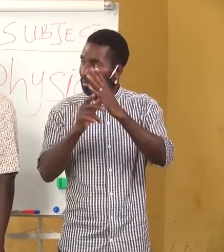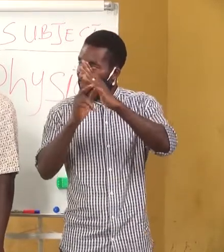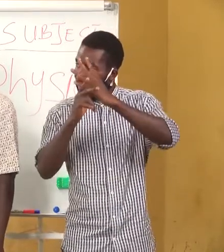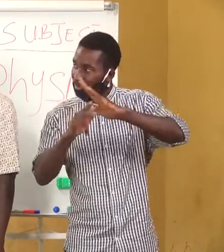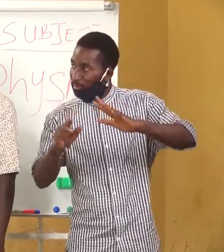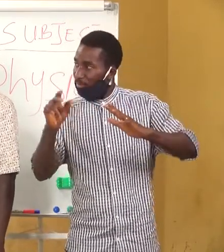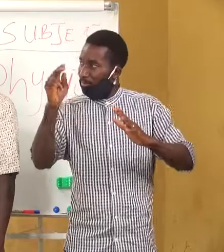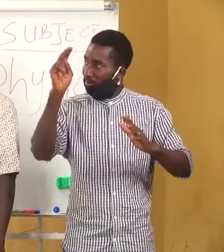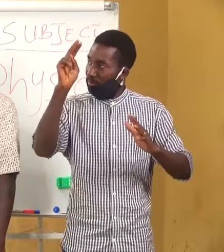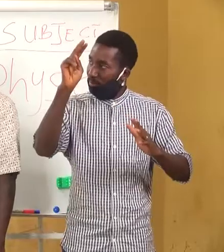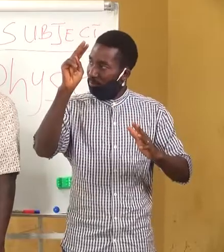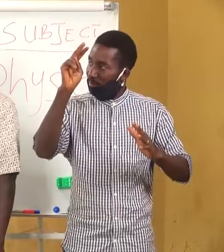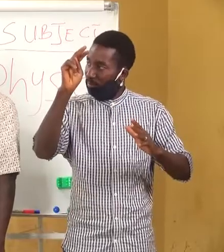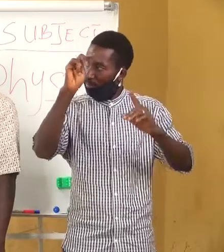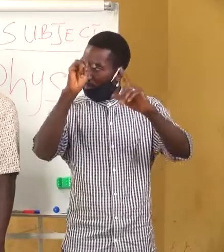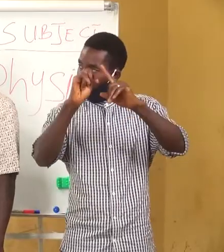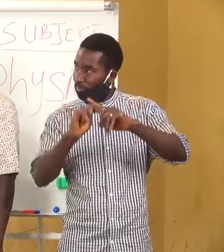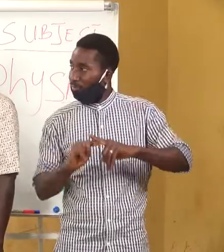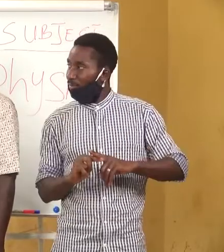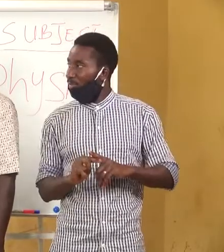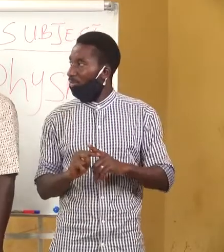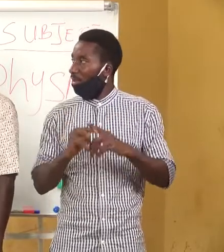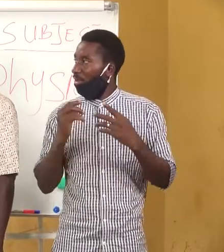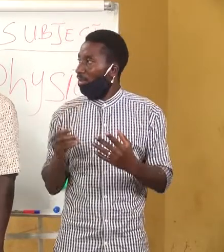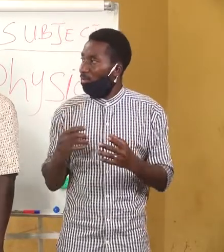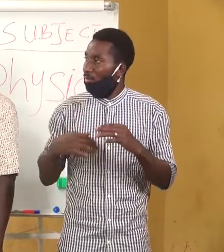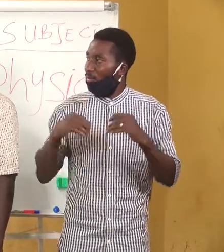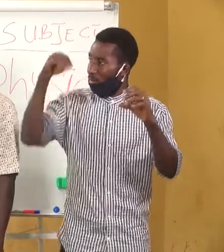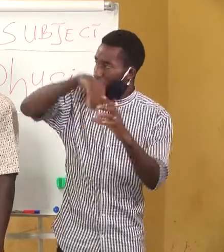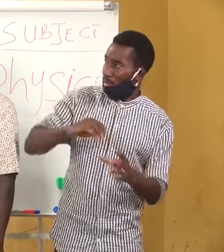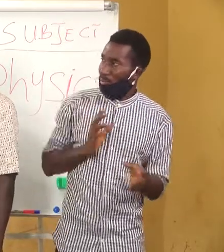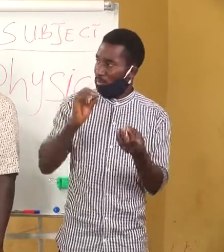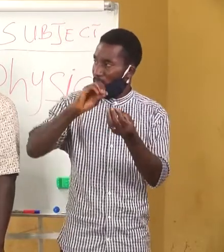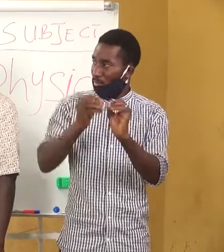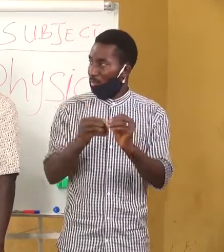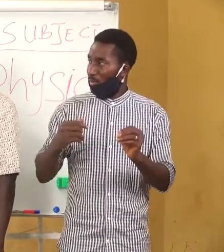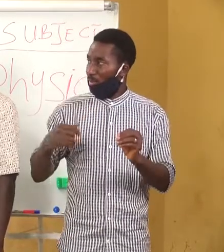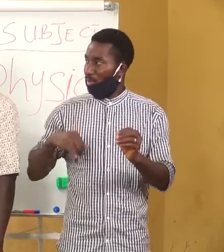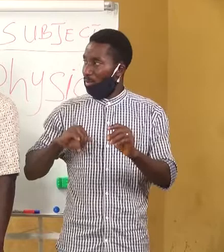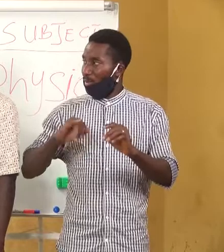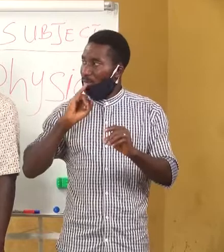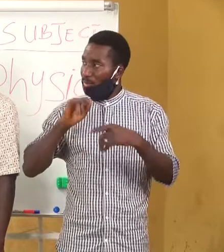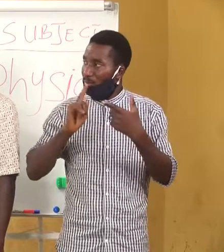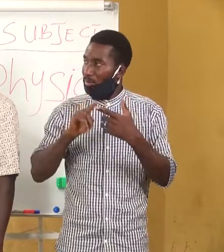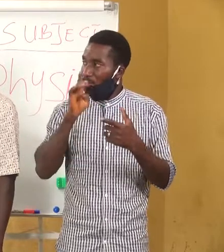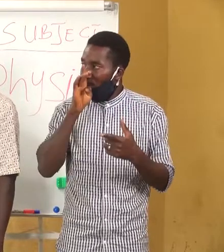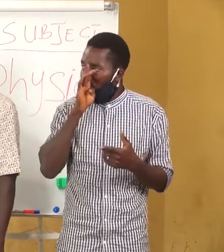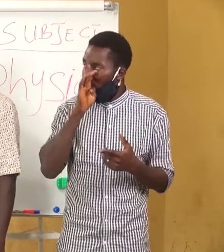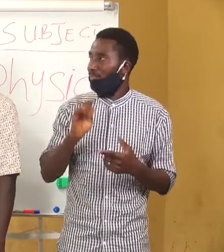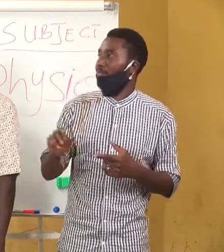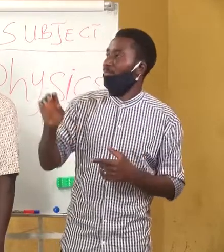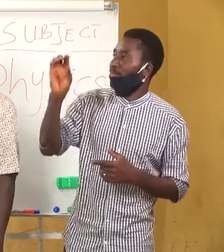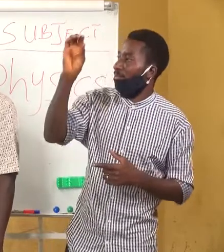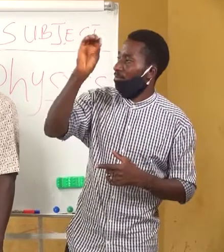values, it will now be equals to 0.693 divided by 10 to the power of minus